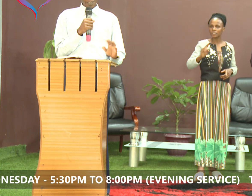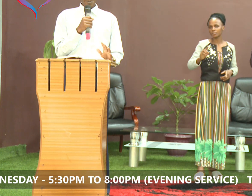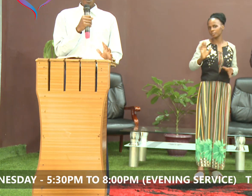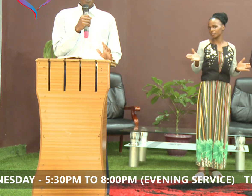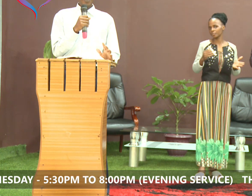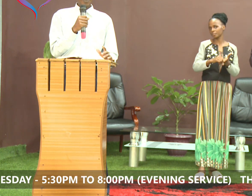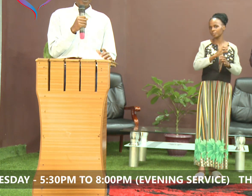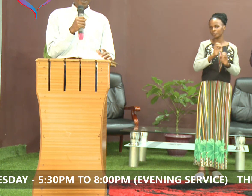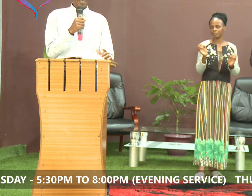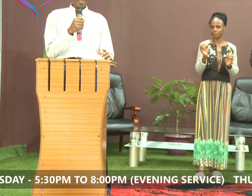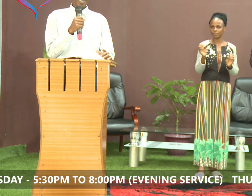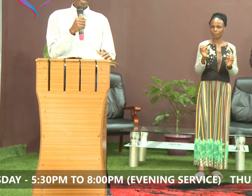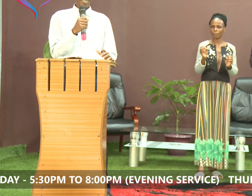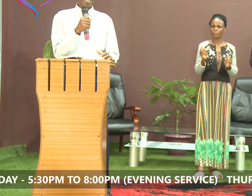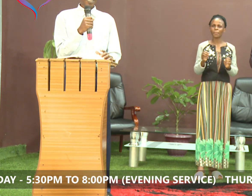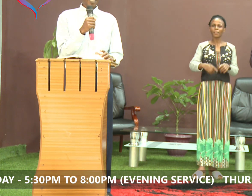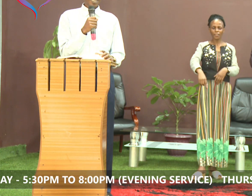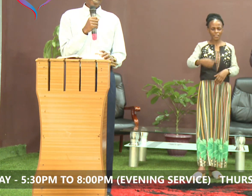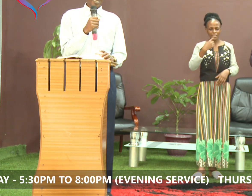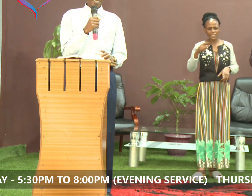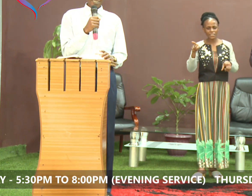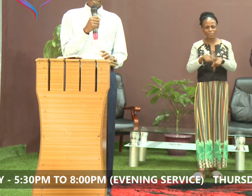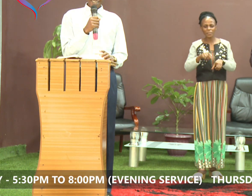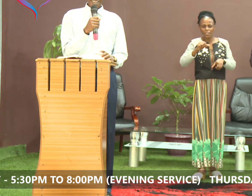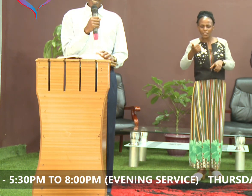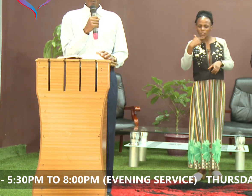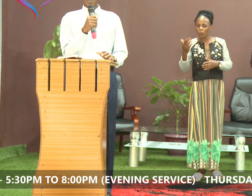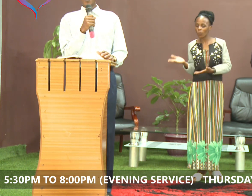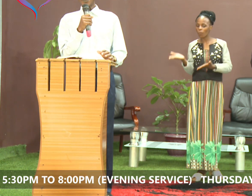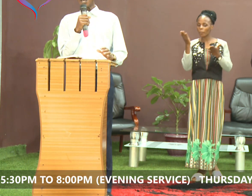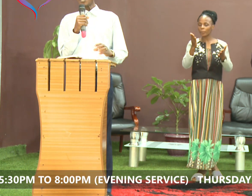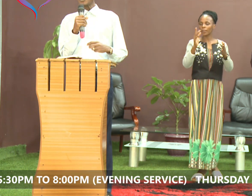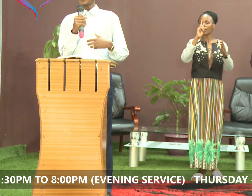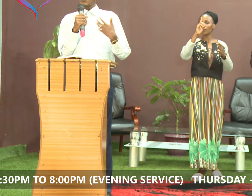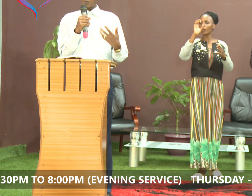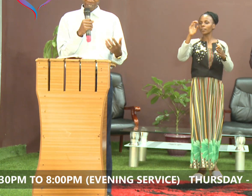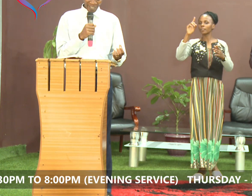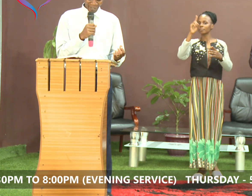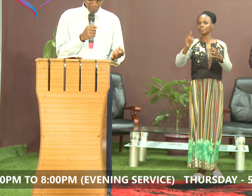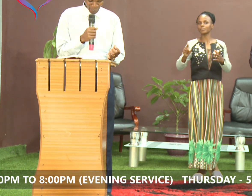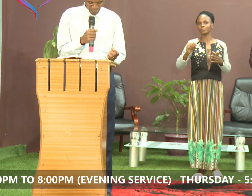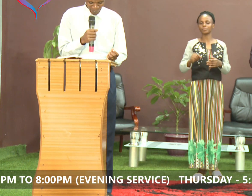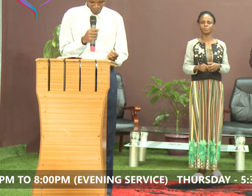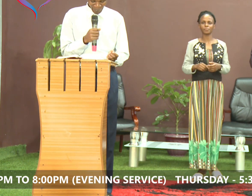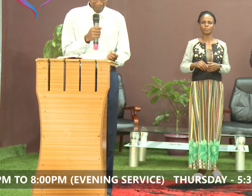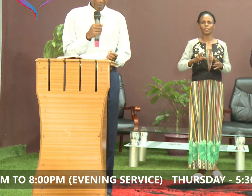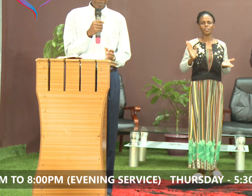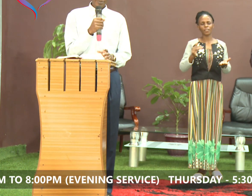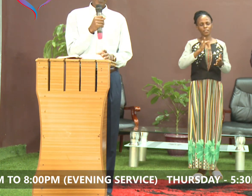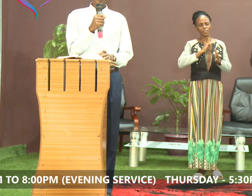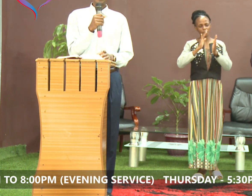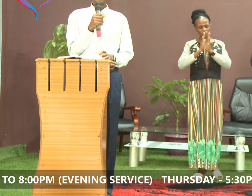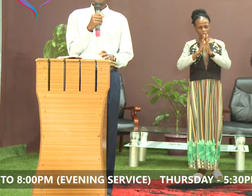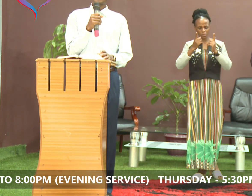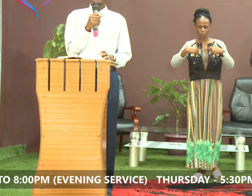china buzivu. But he has even told us there are those that bring 100-fold. Naye ate natugamba waliyo na baleta 10 ku kinacho. How I pray that we